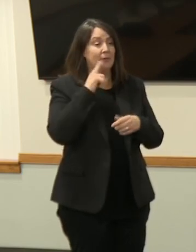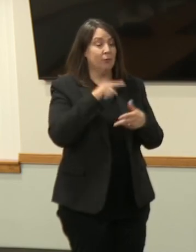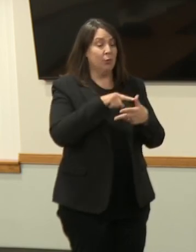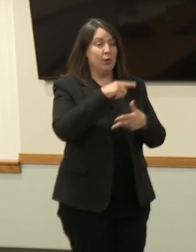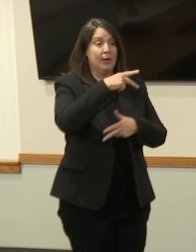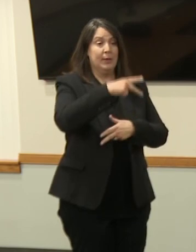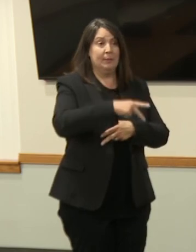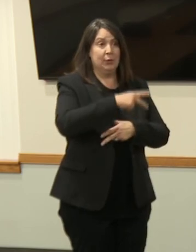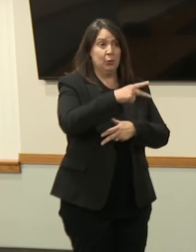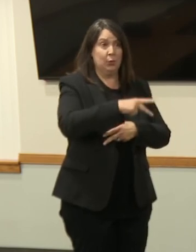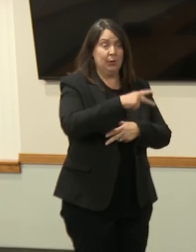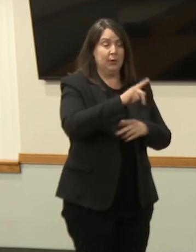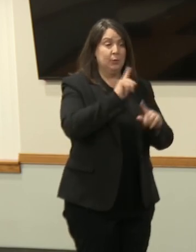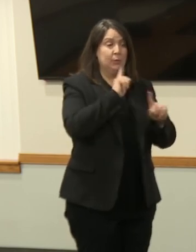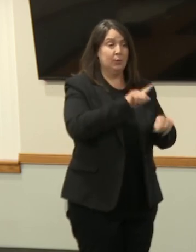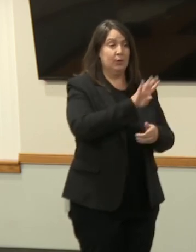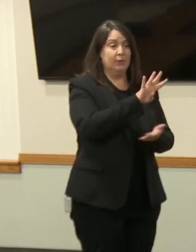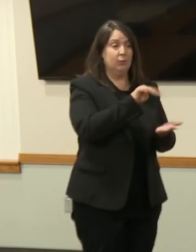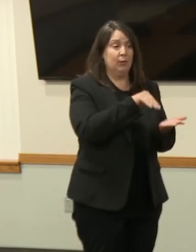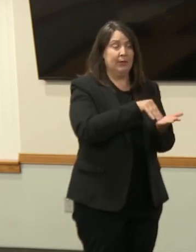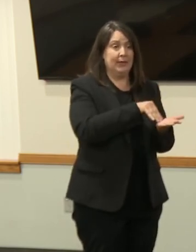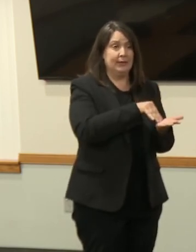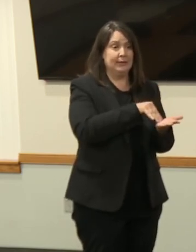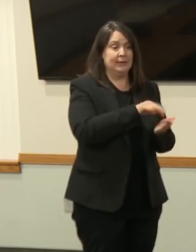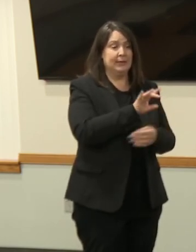County, we are reporting